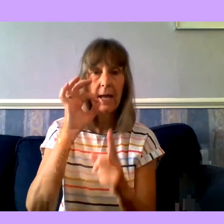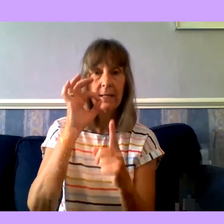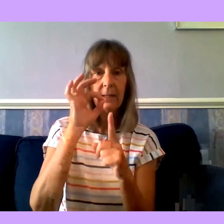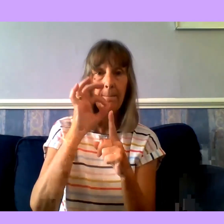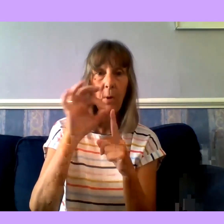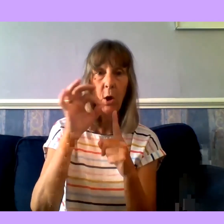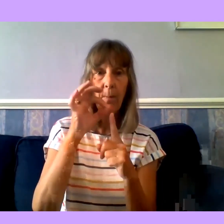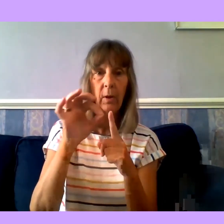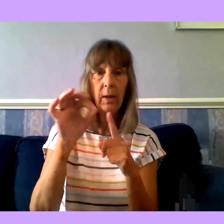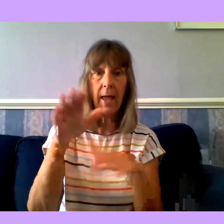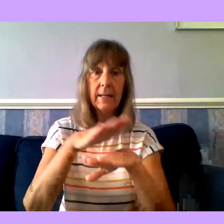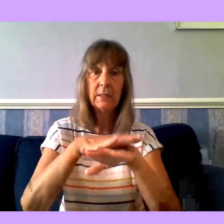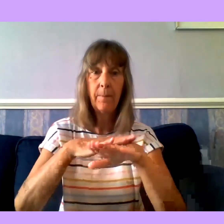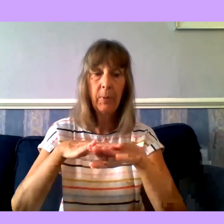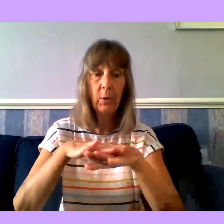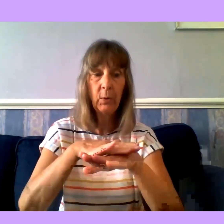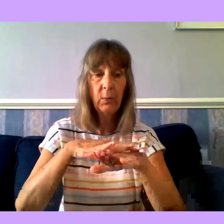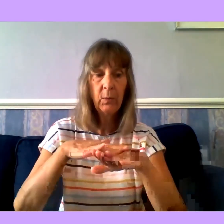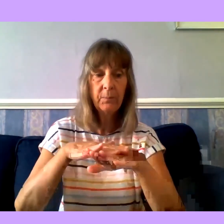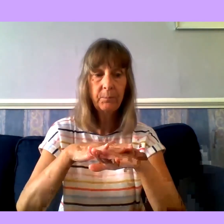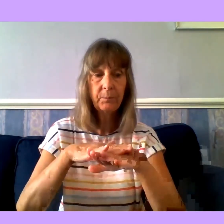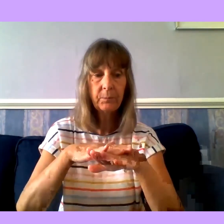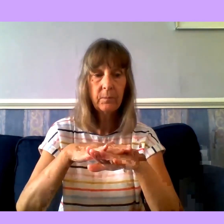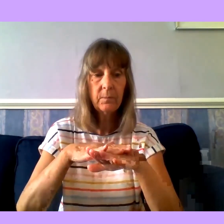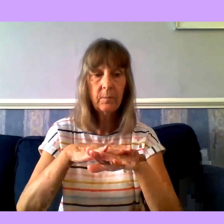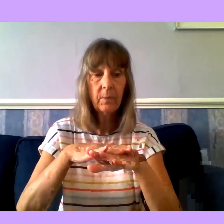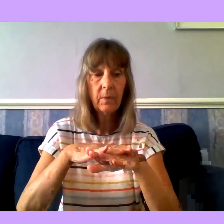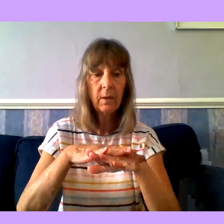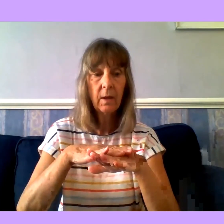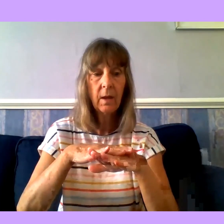orange and purple and blue.